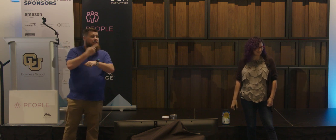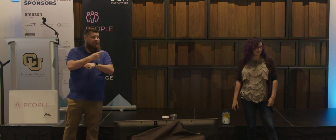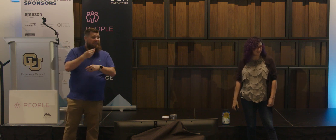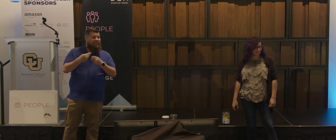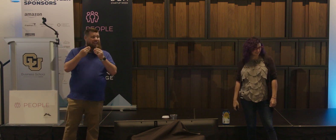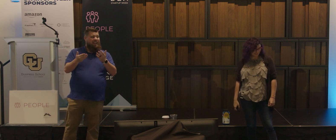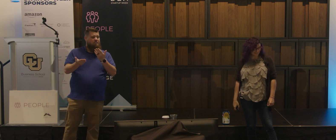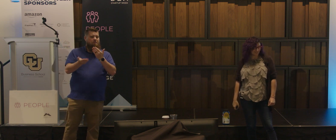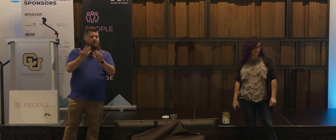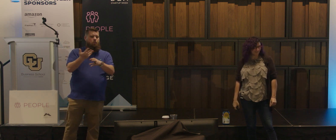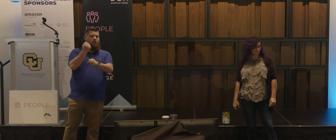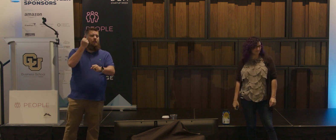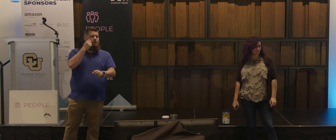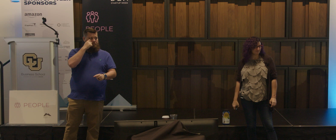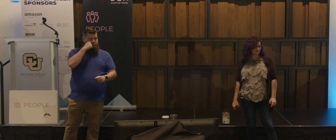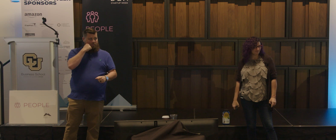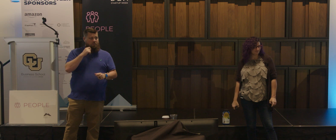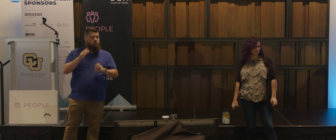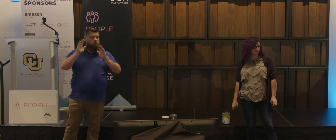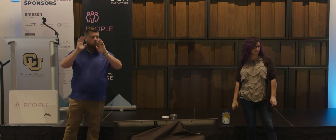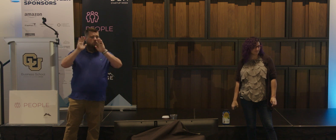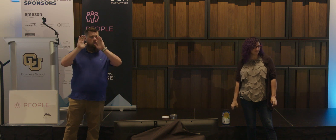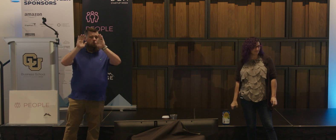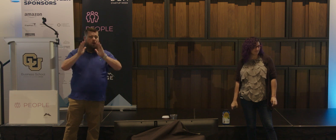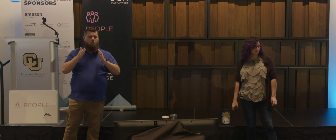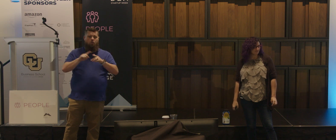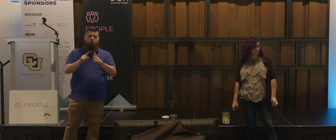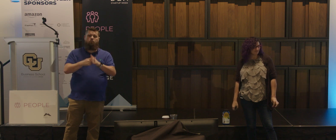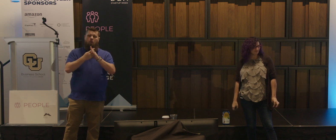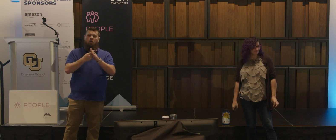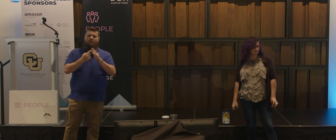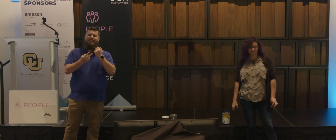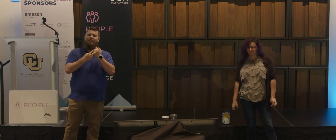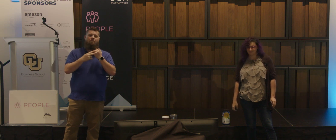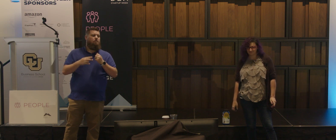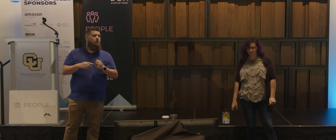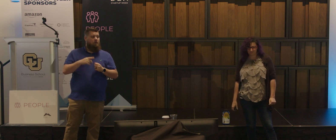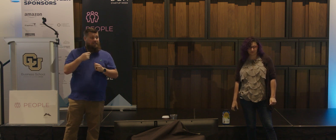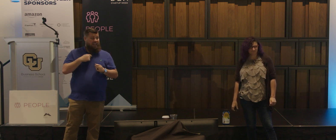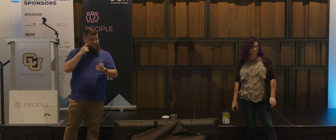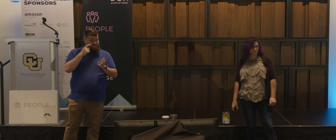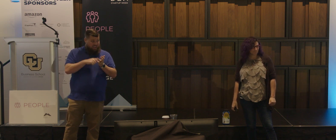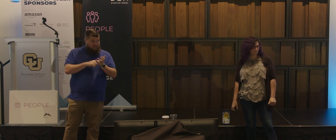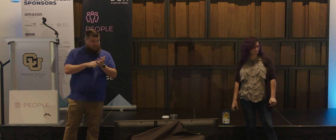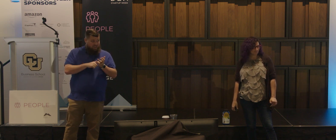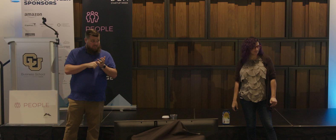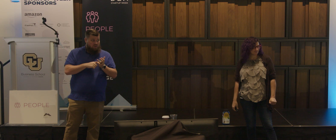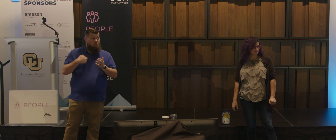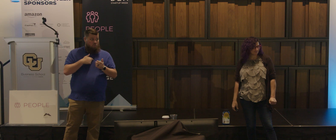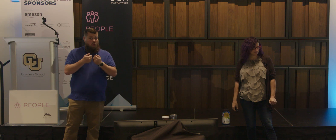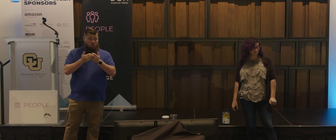giving them an easy win is a great way to start and keep that people for the first month. Because I found we lose a lot of